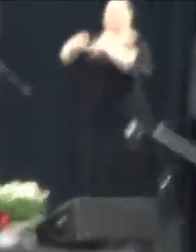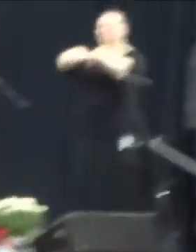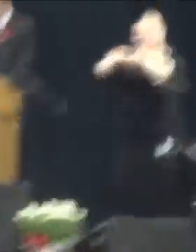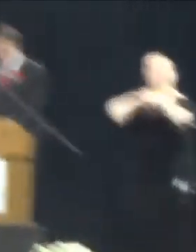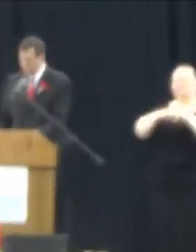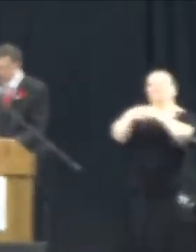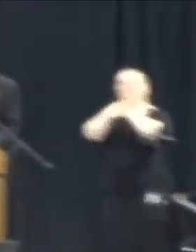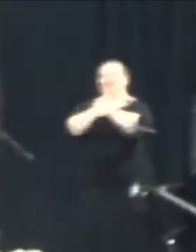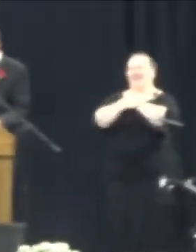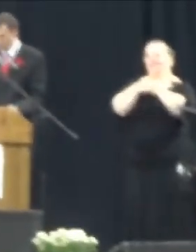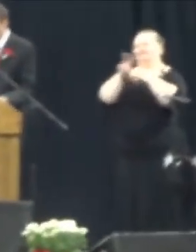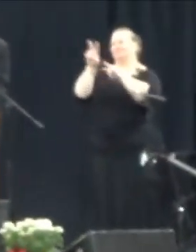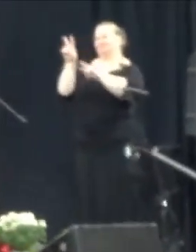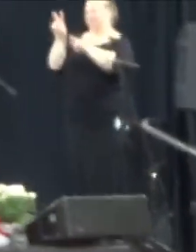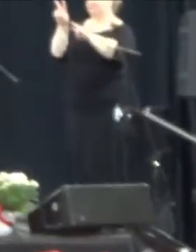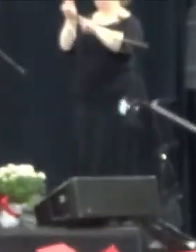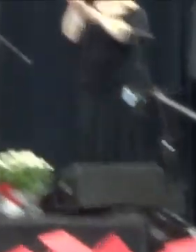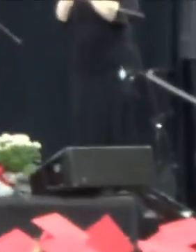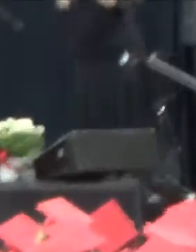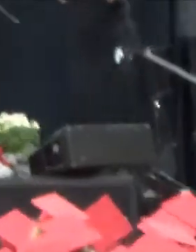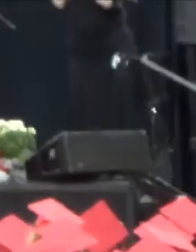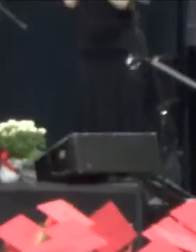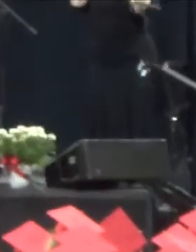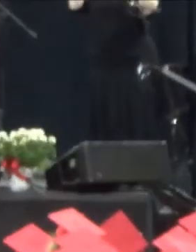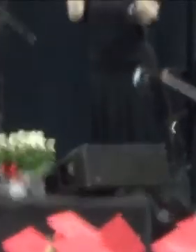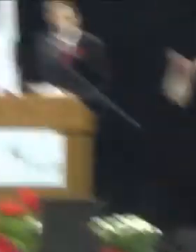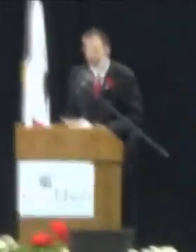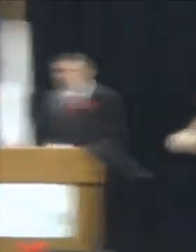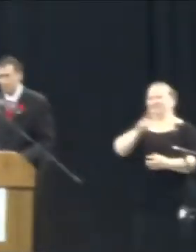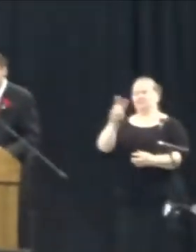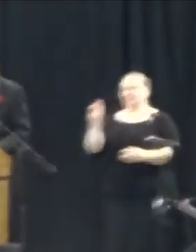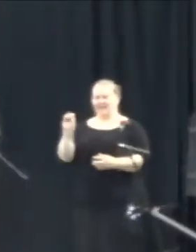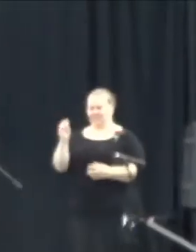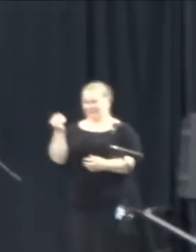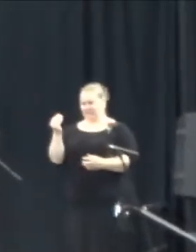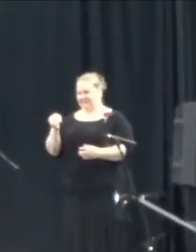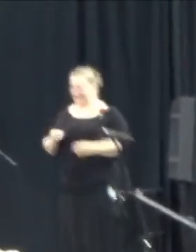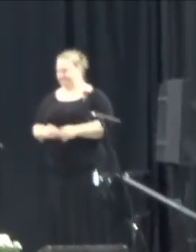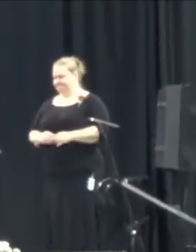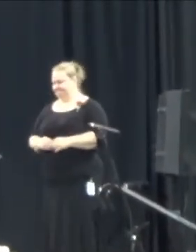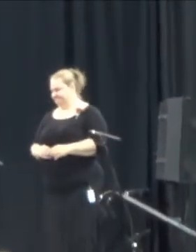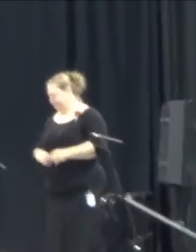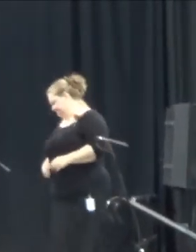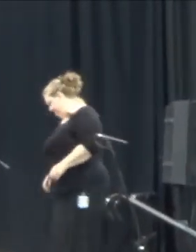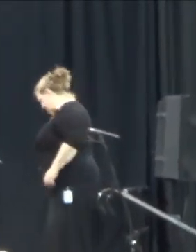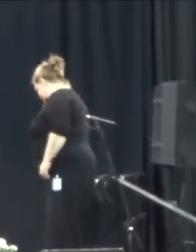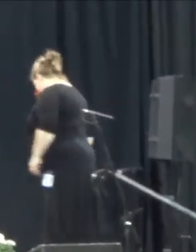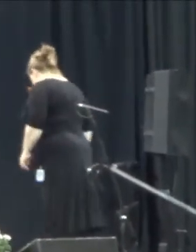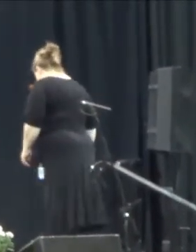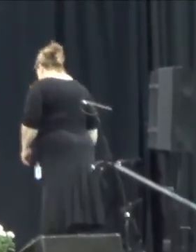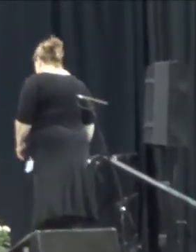back, relax, and enjoy this tribute to the class of 2014.